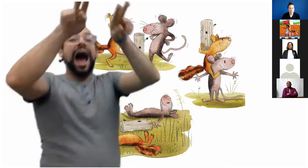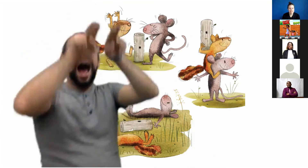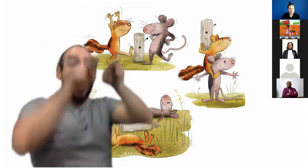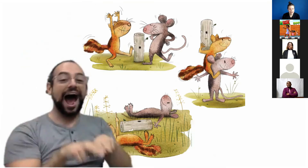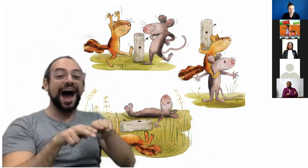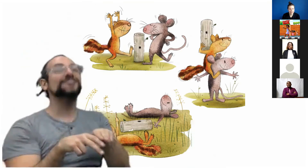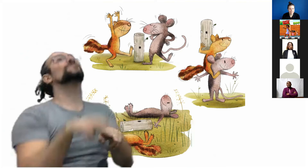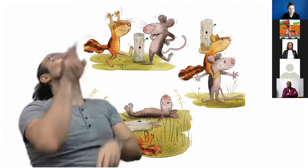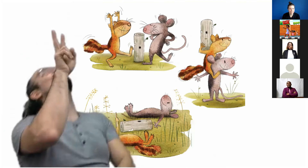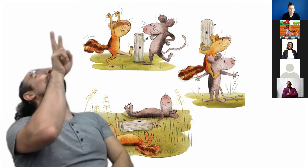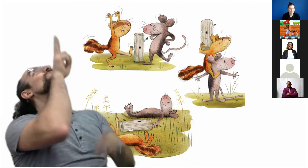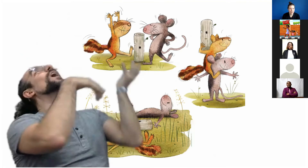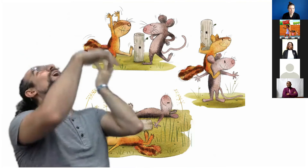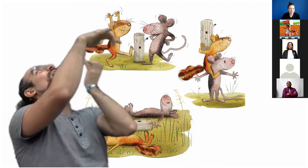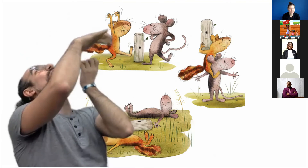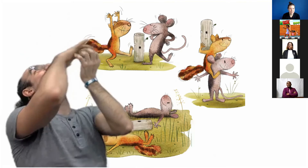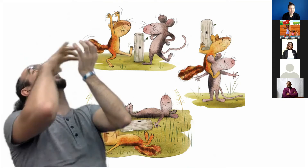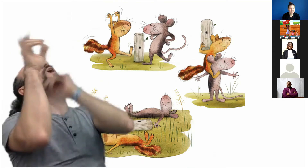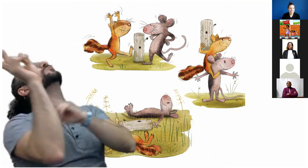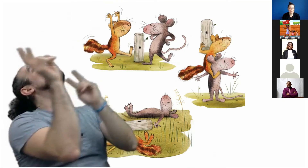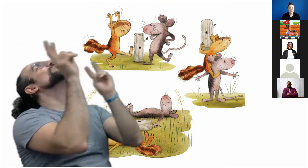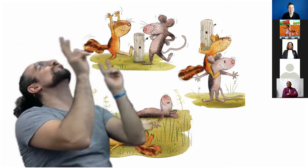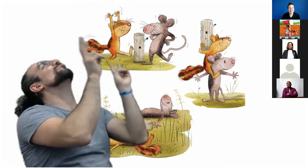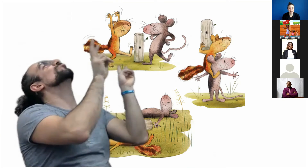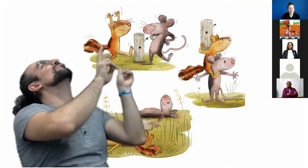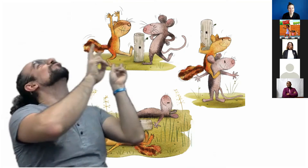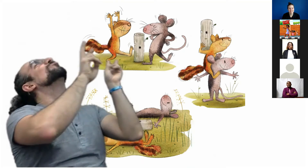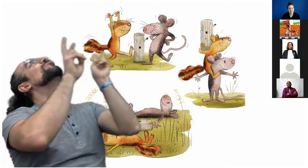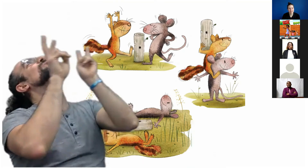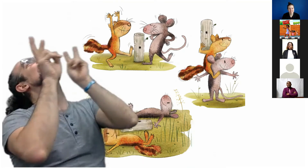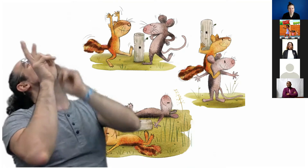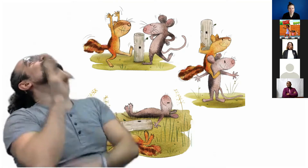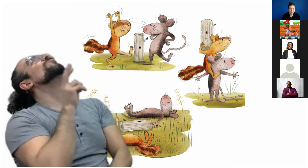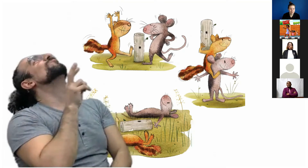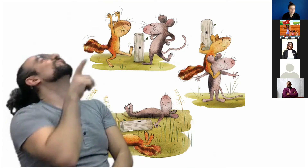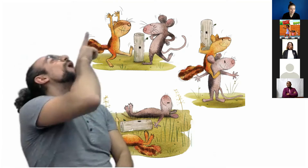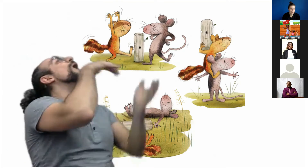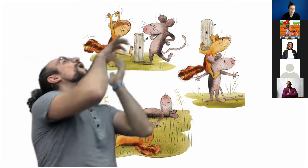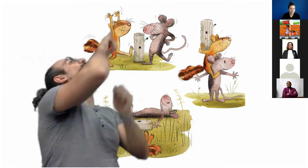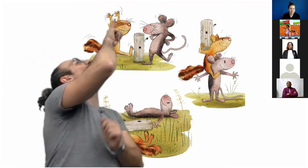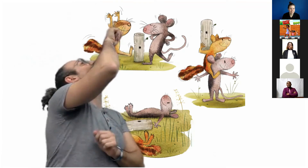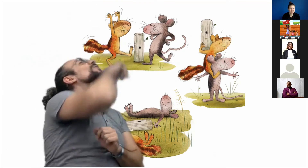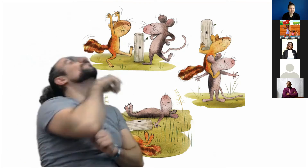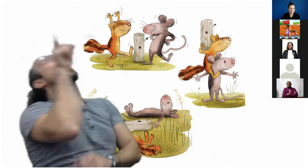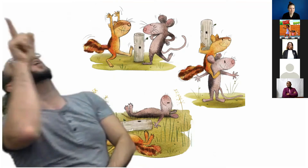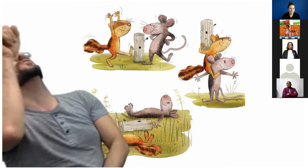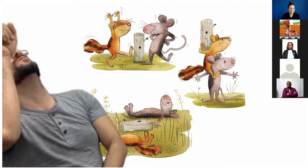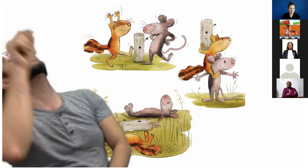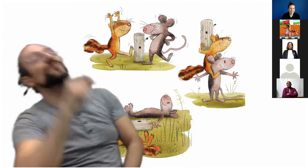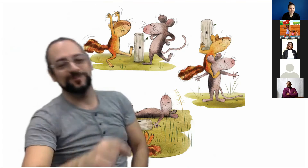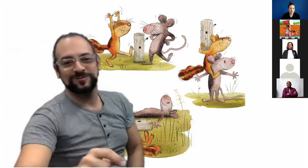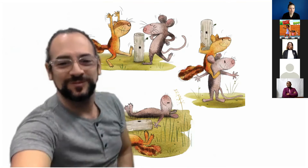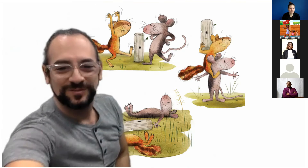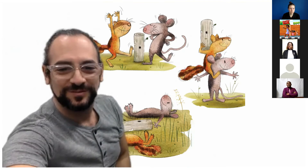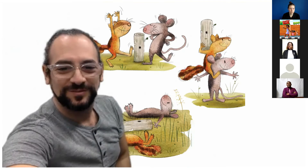They did piggyback rides with the log. They laid in the grass and watched the clouds with the log.